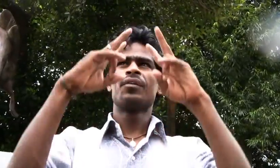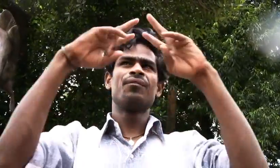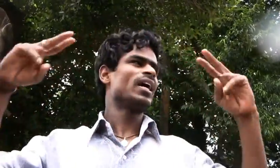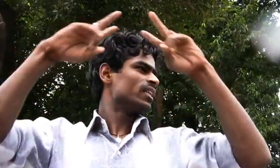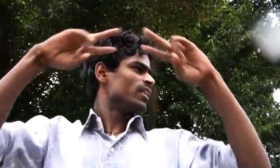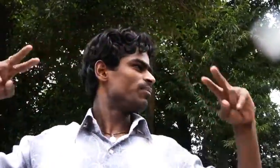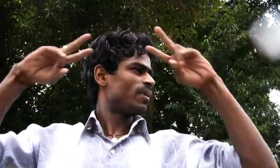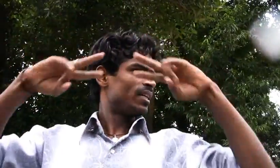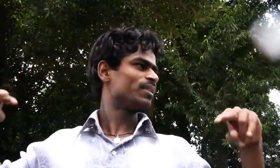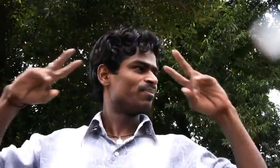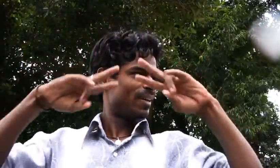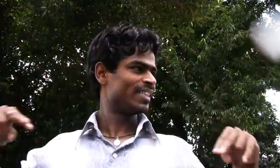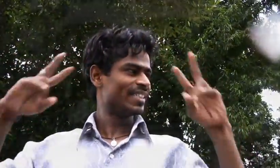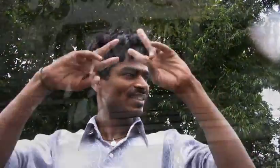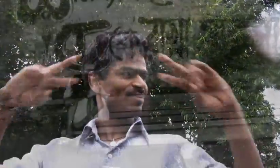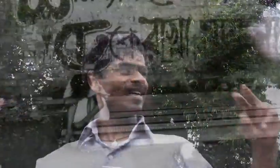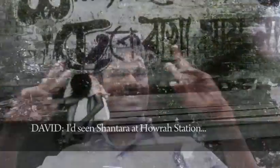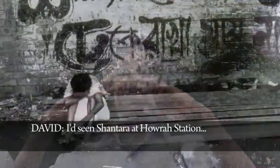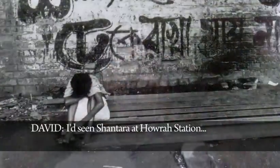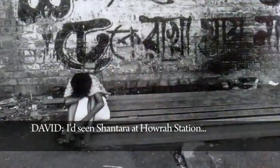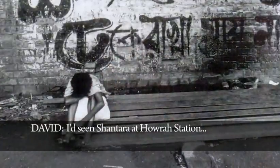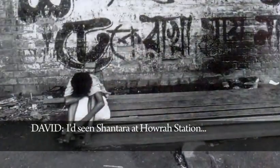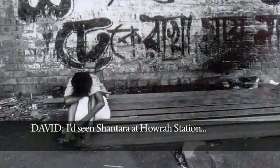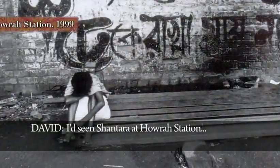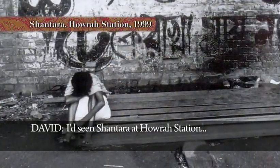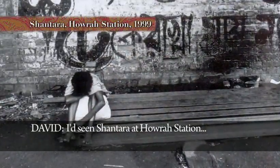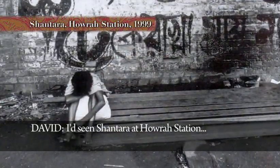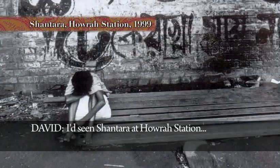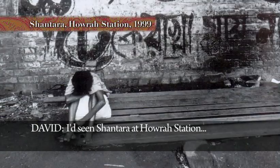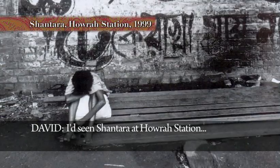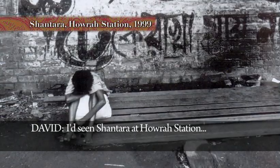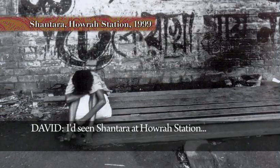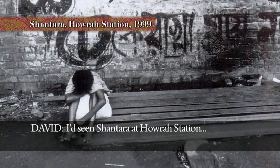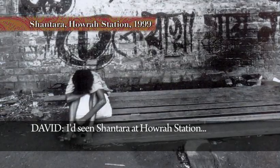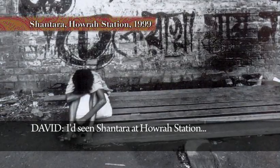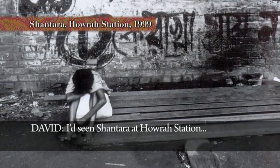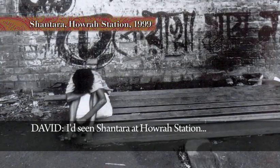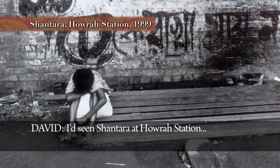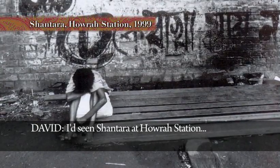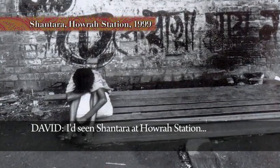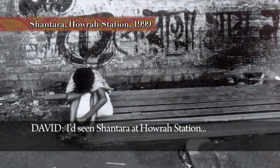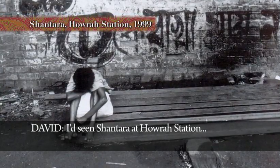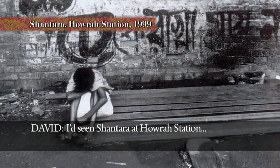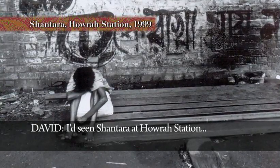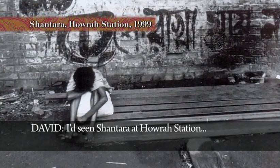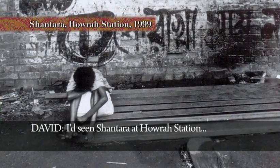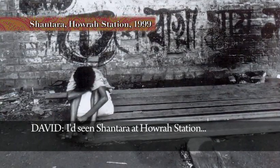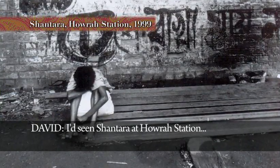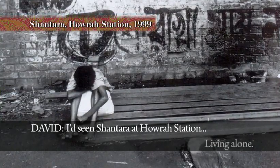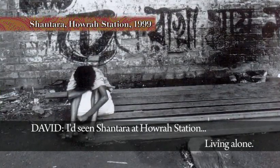And the house. I'd seen Shantara on Howrah Station, living alone,